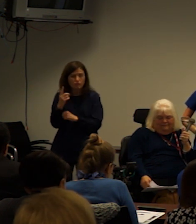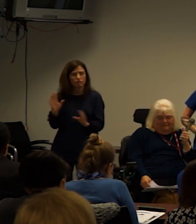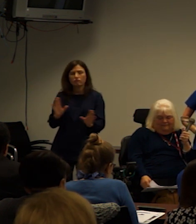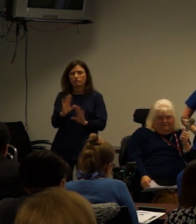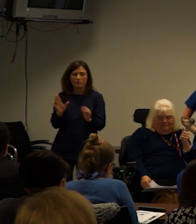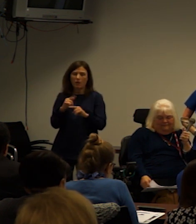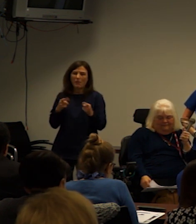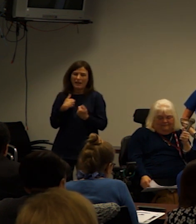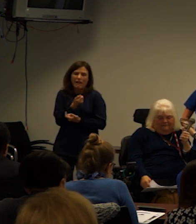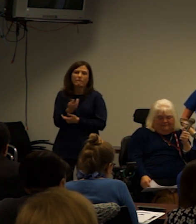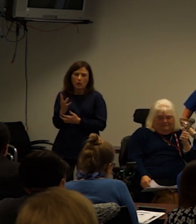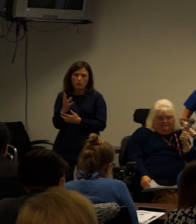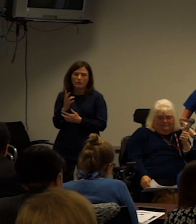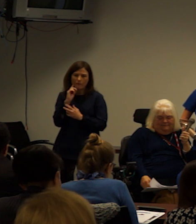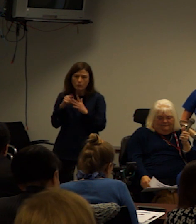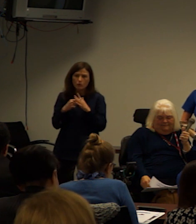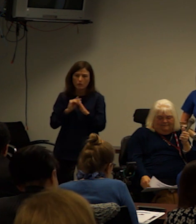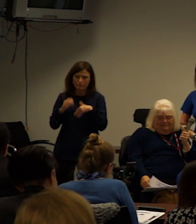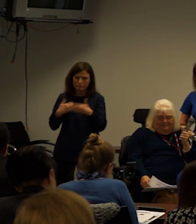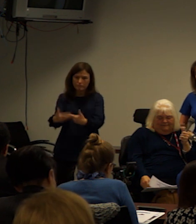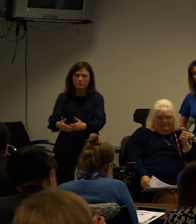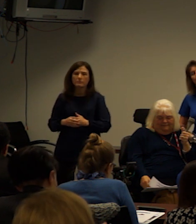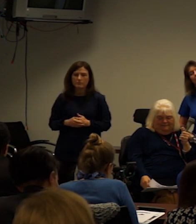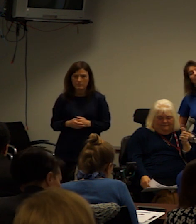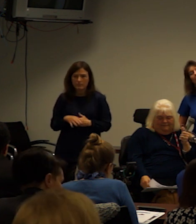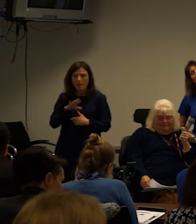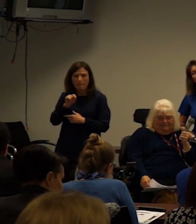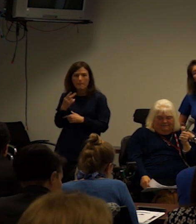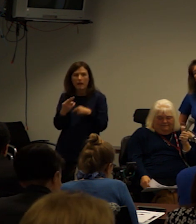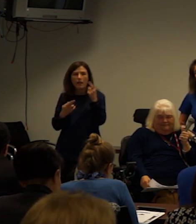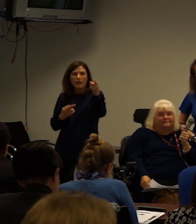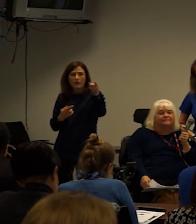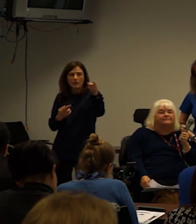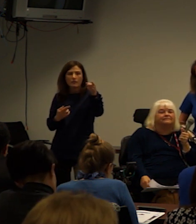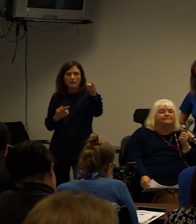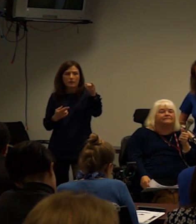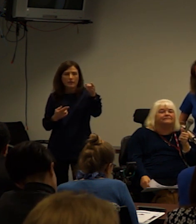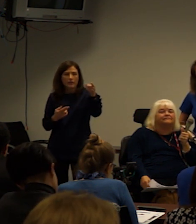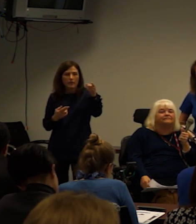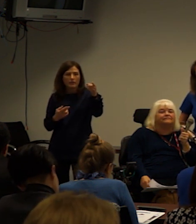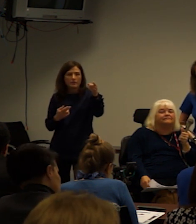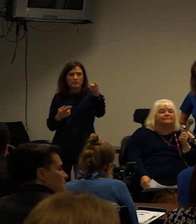have some to get, at least to kind of get started, okay? Beth?